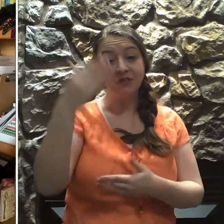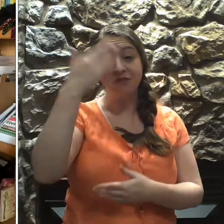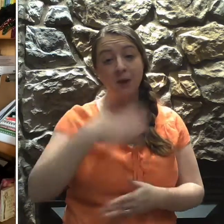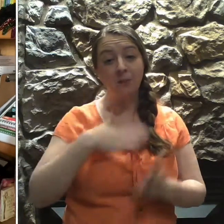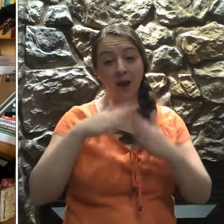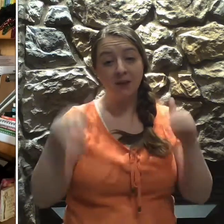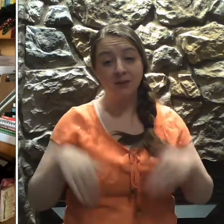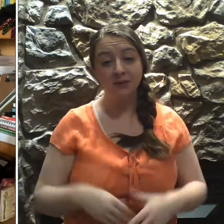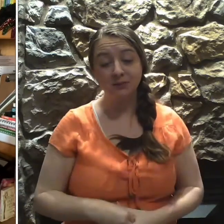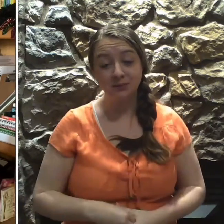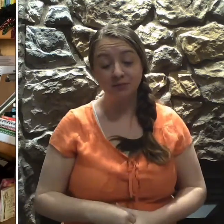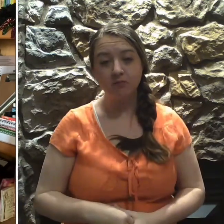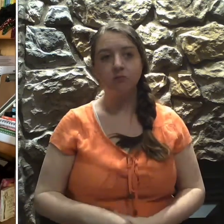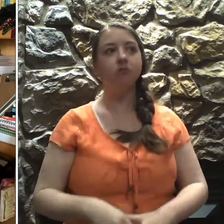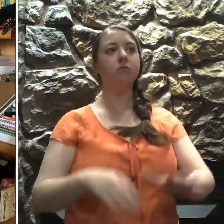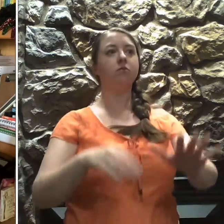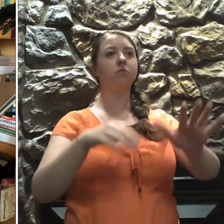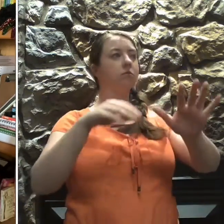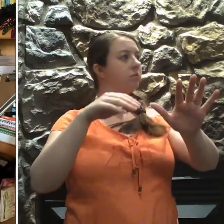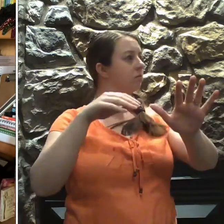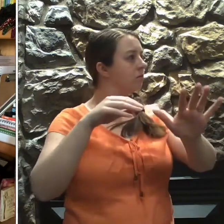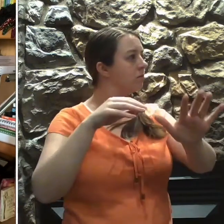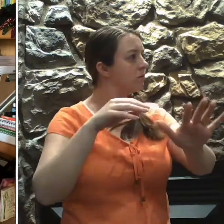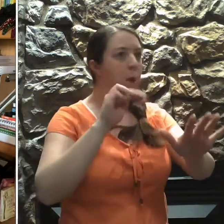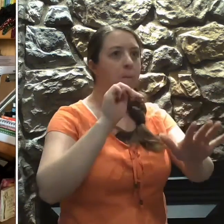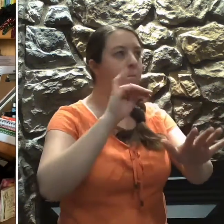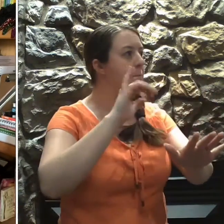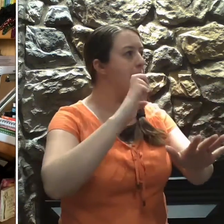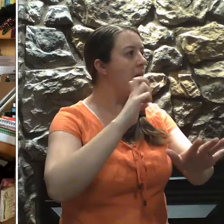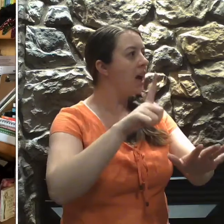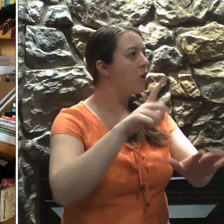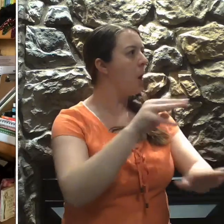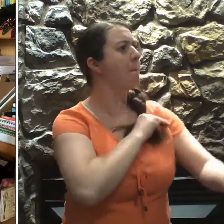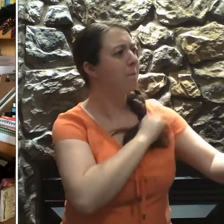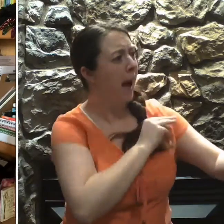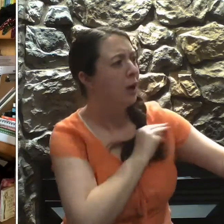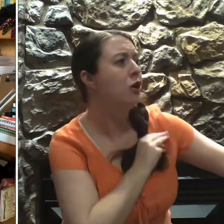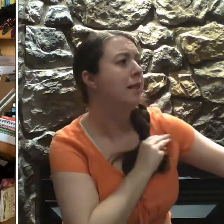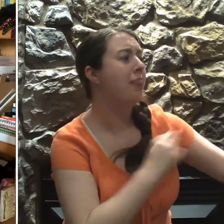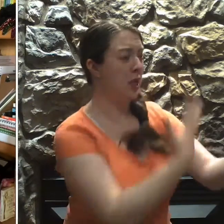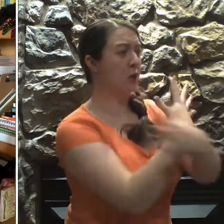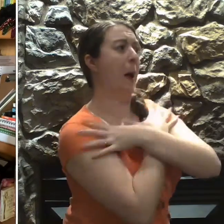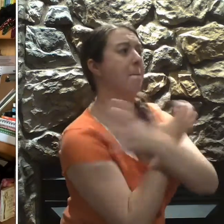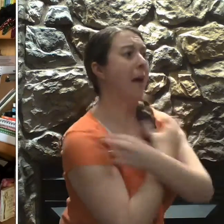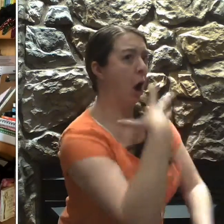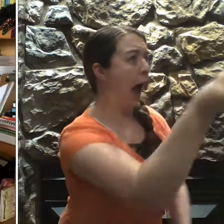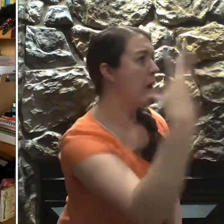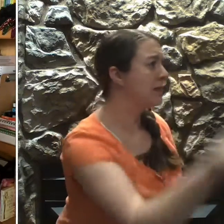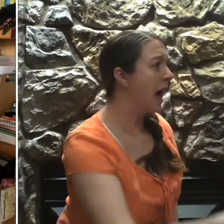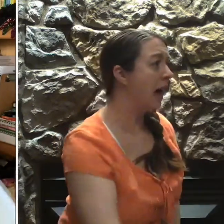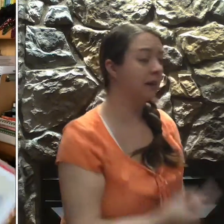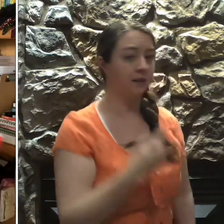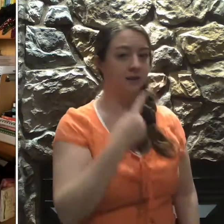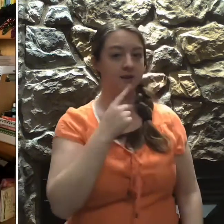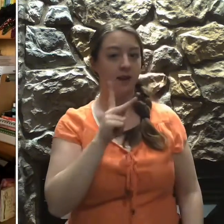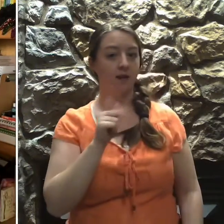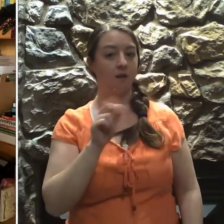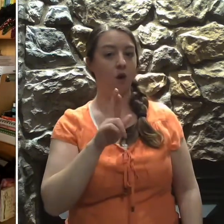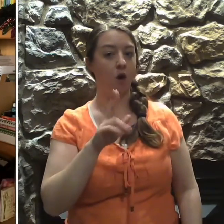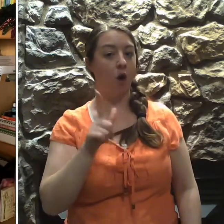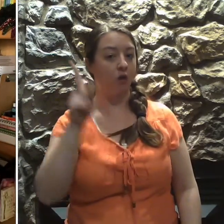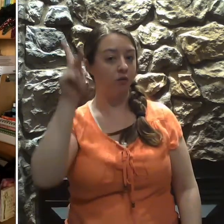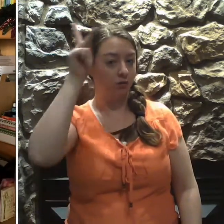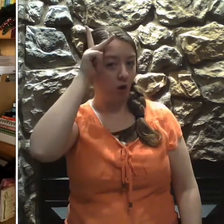Michael! There's a bear outside, said Carl. A what? Said Michael.